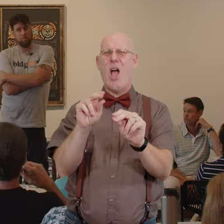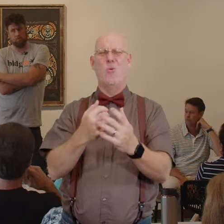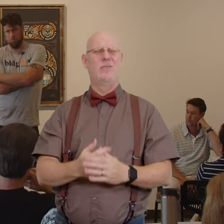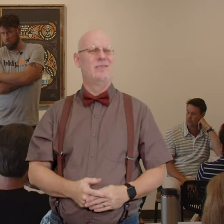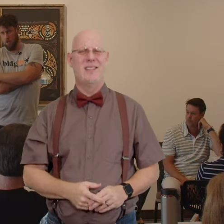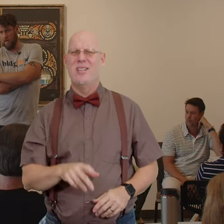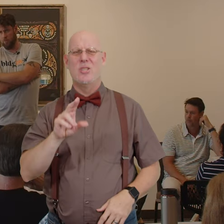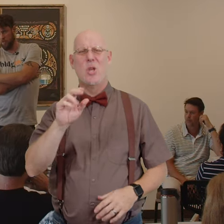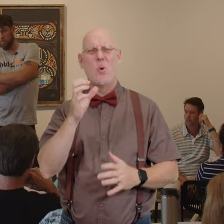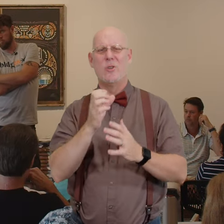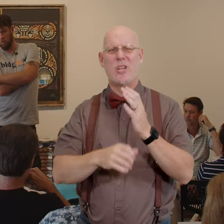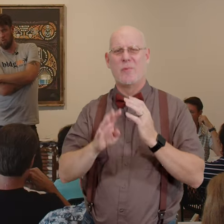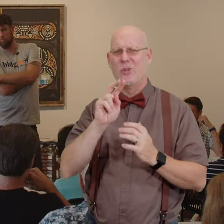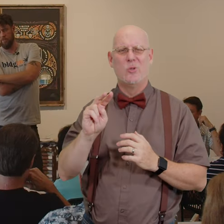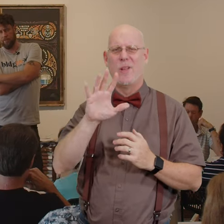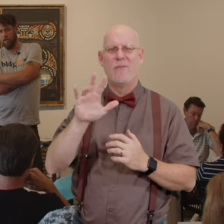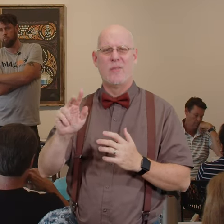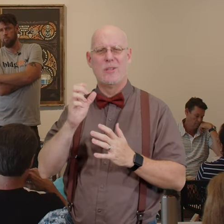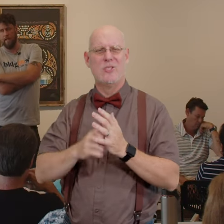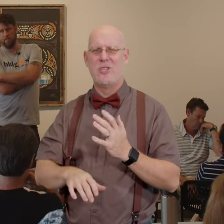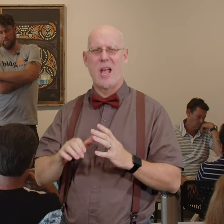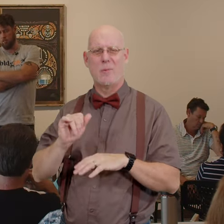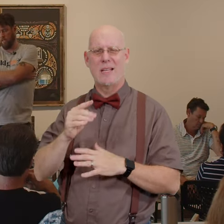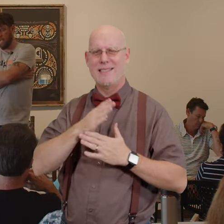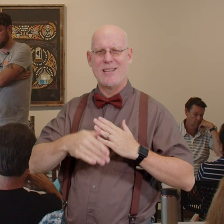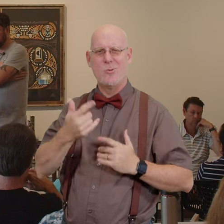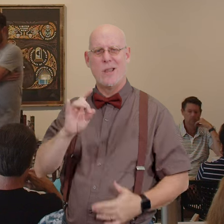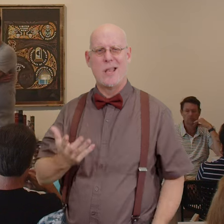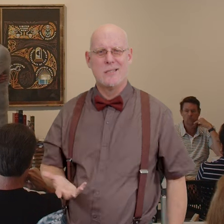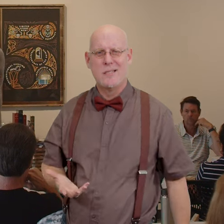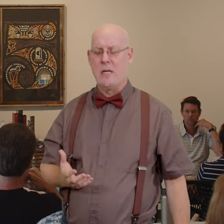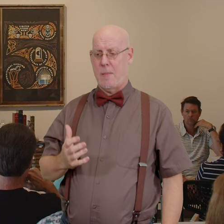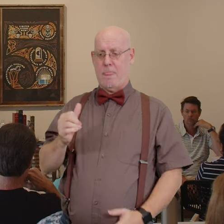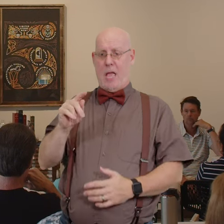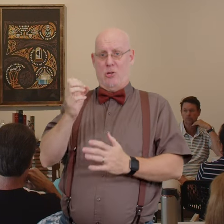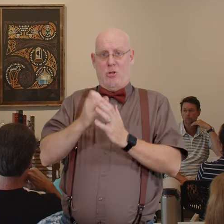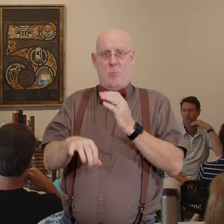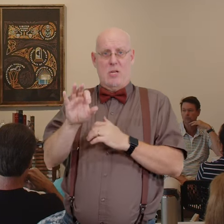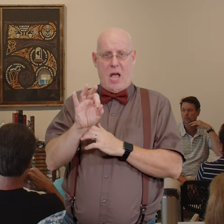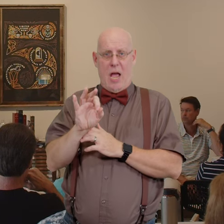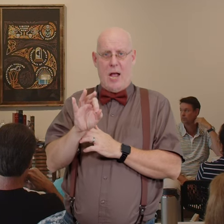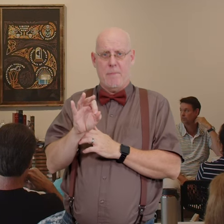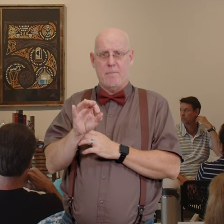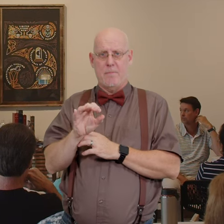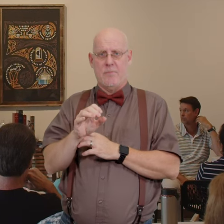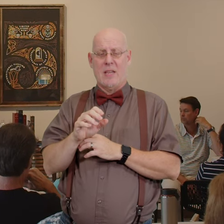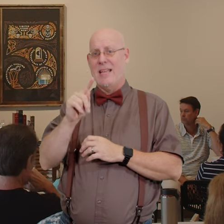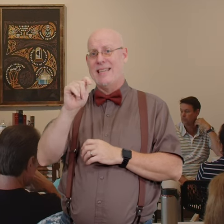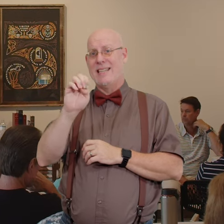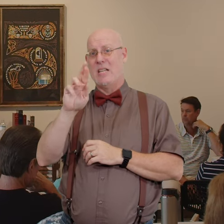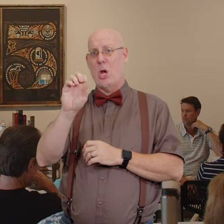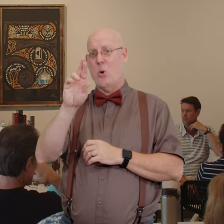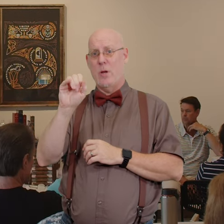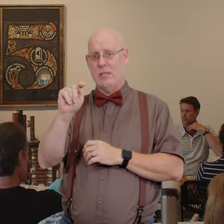No, there's no Acts 42 or 53. Okay, it ends at 28. But in Acts chapter 9, a